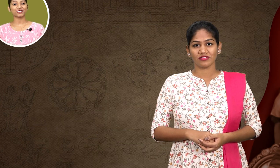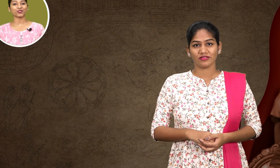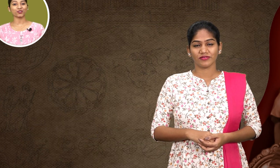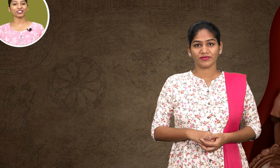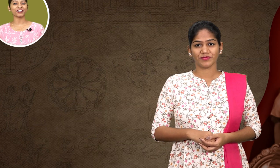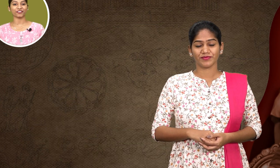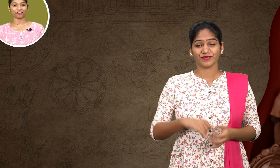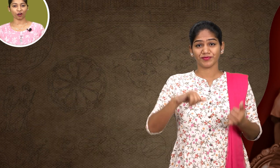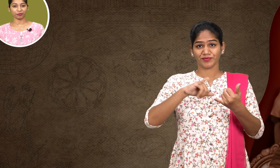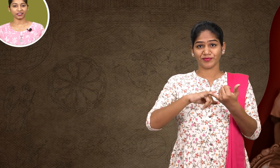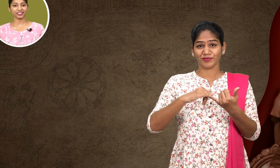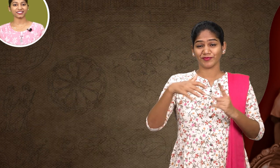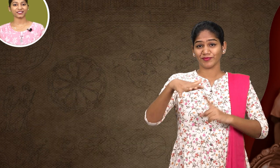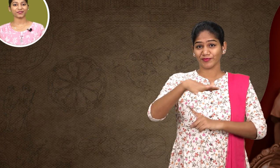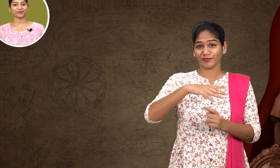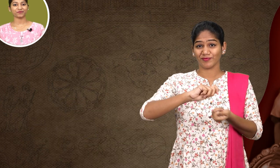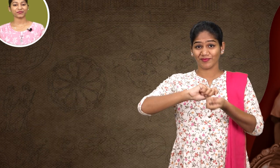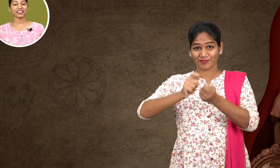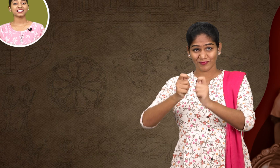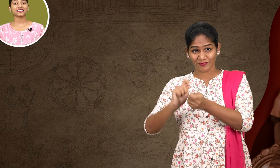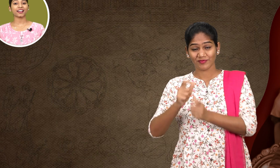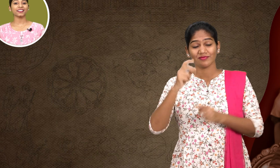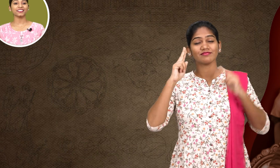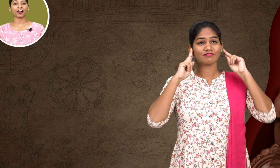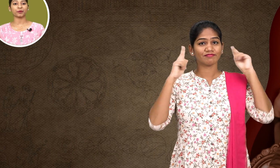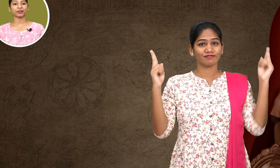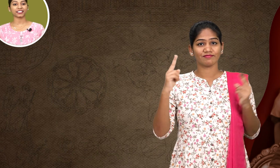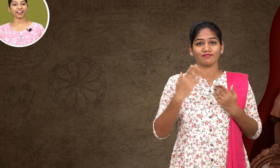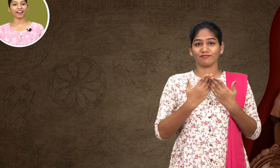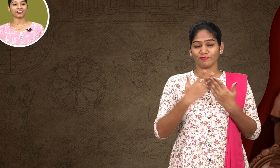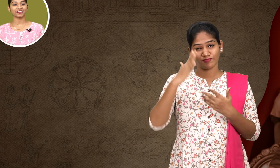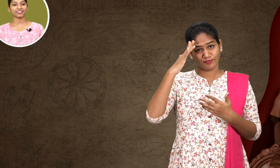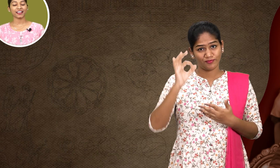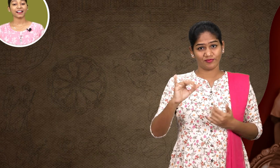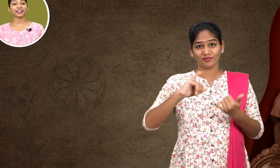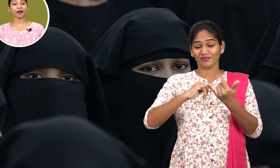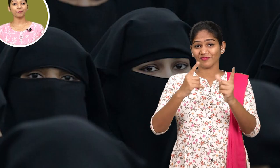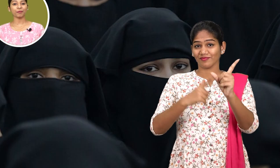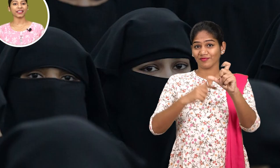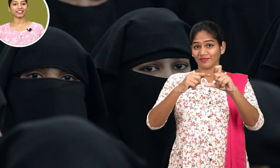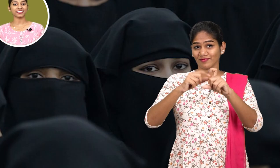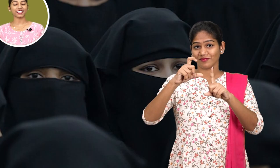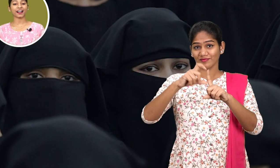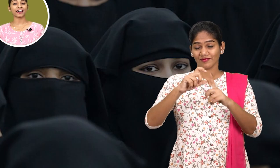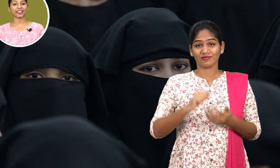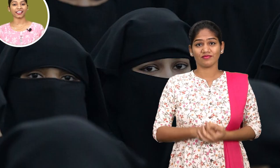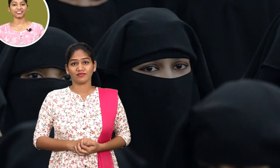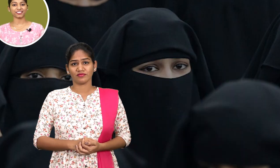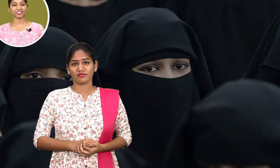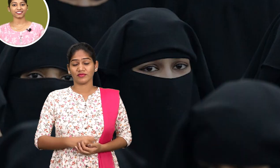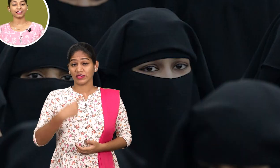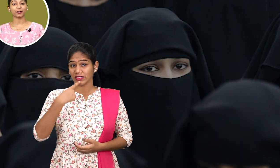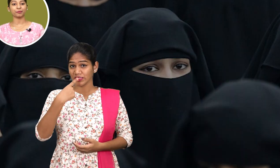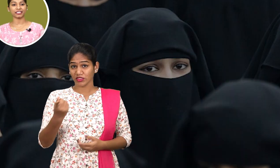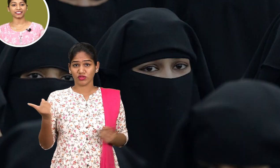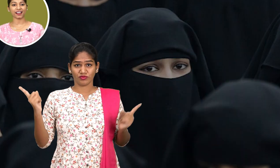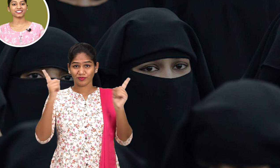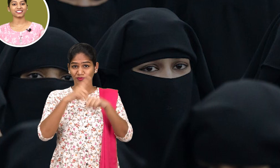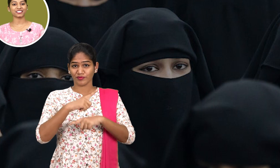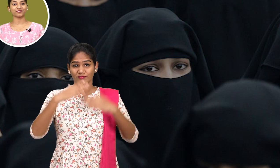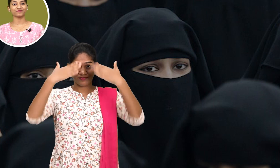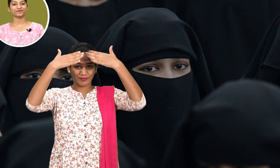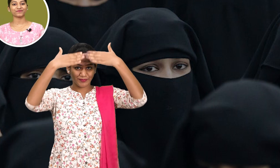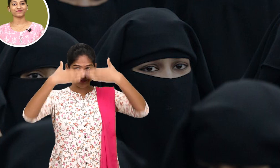As a social reformer, Syed Ahmad Khan campaigned against the